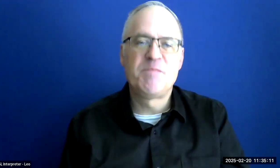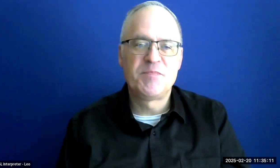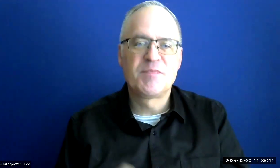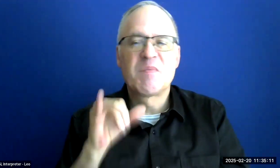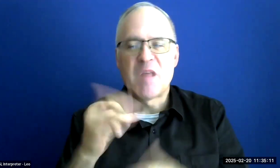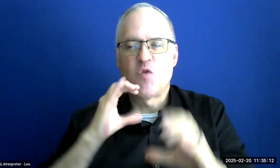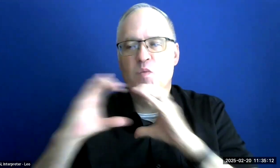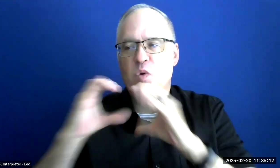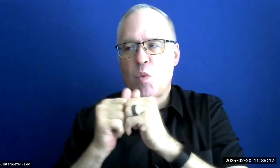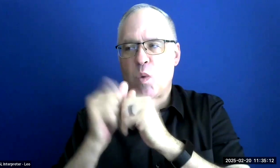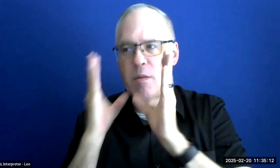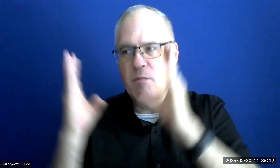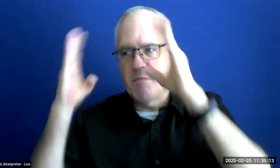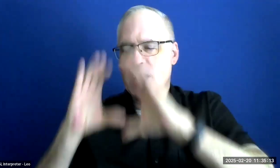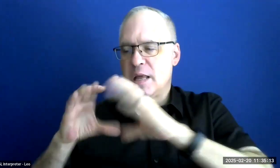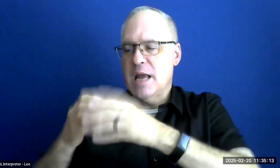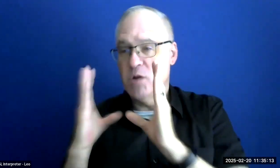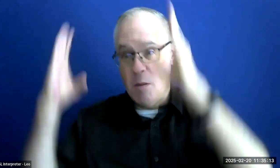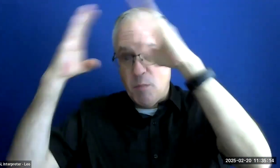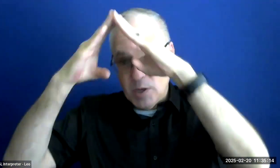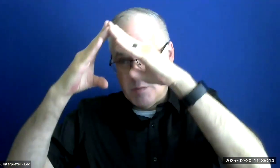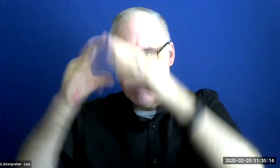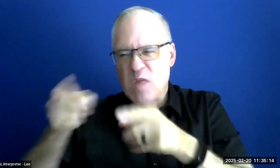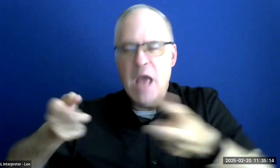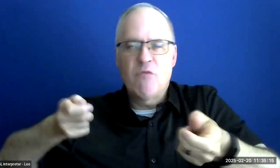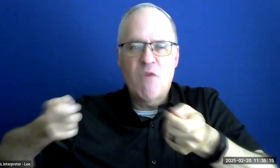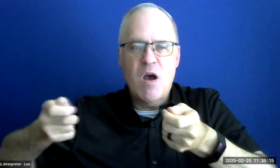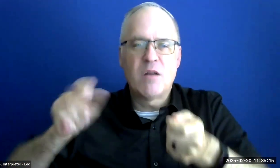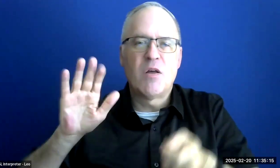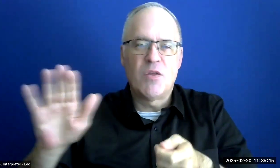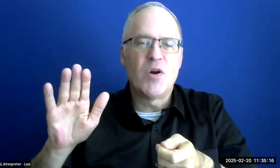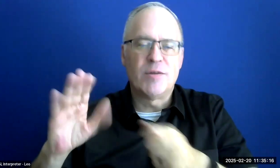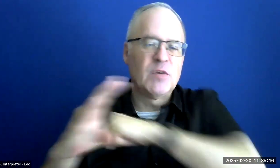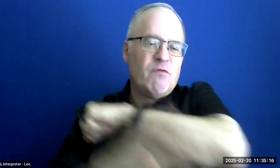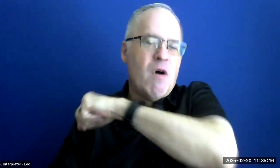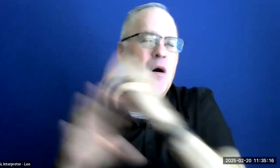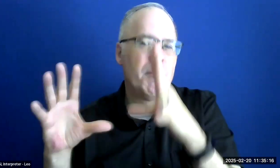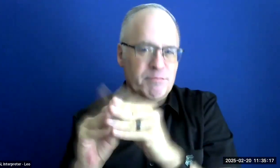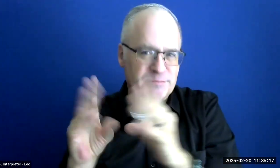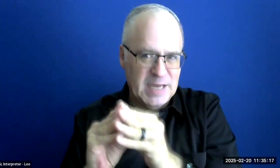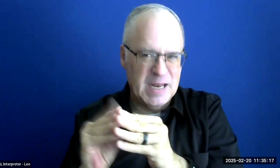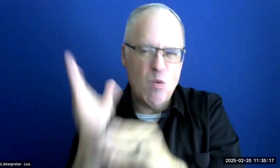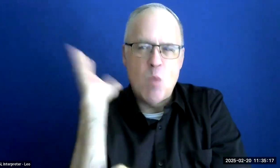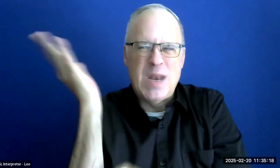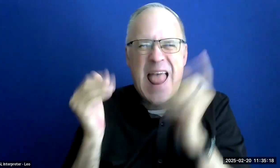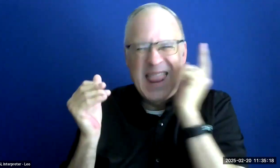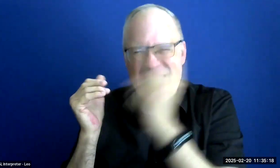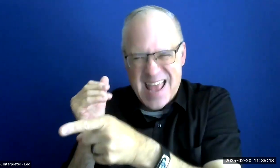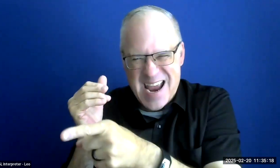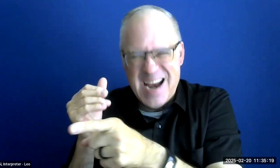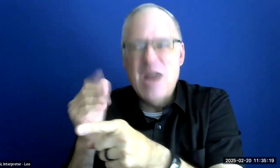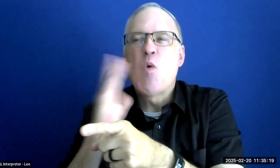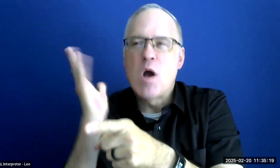of Bishops, for which when they convene at their fall meeting, the information will be presented and